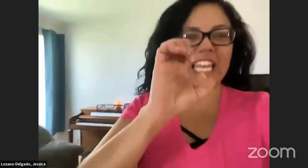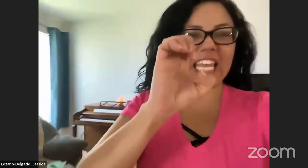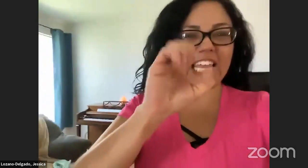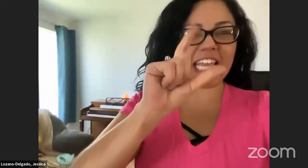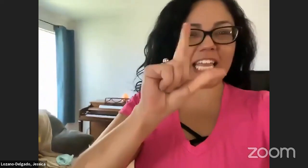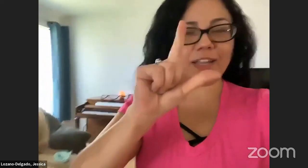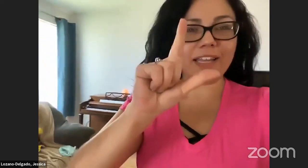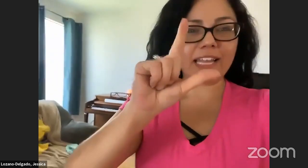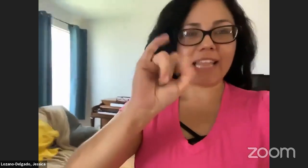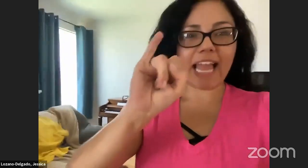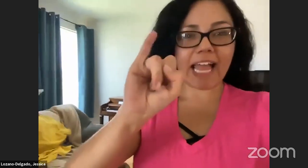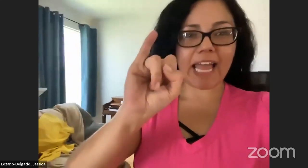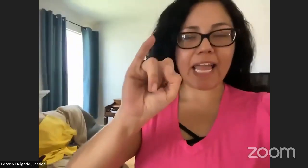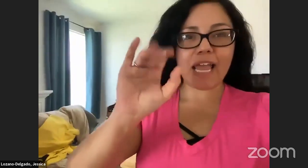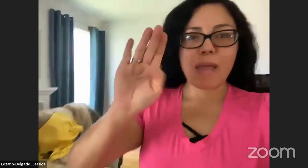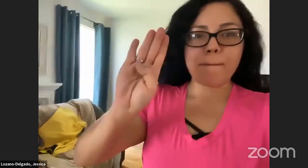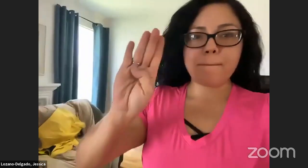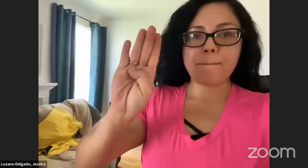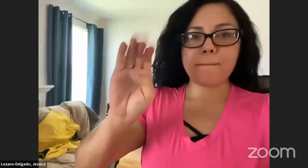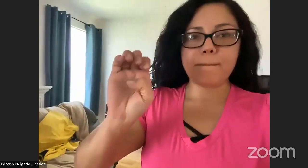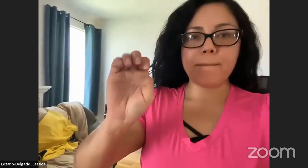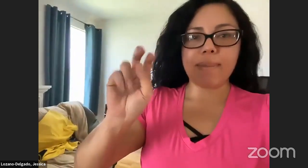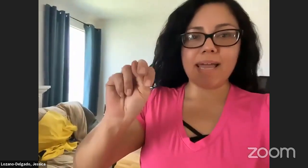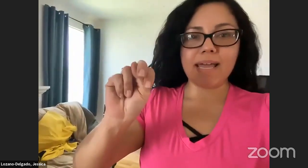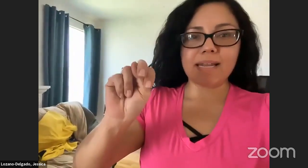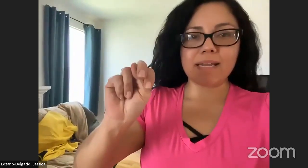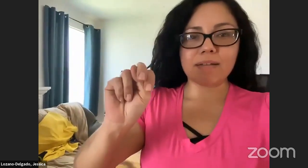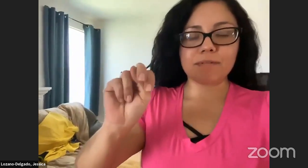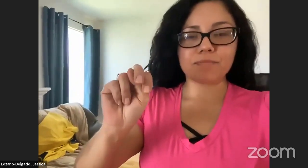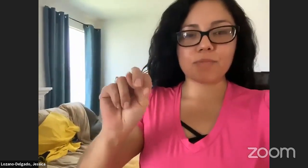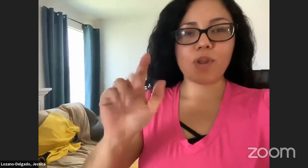Okay. And I also have